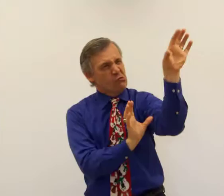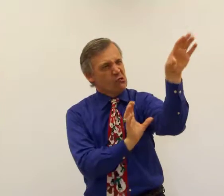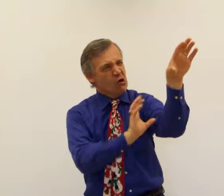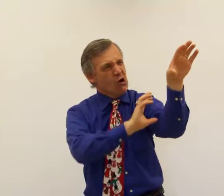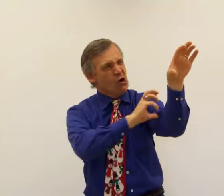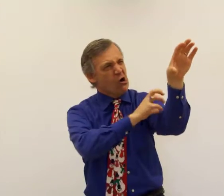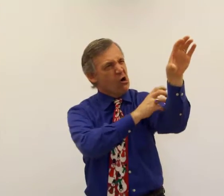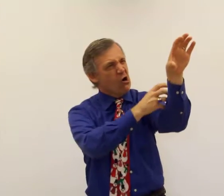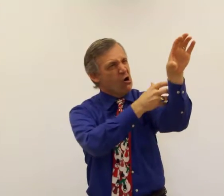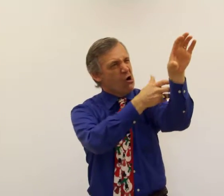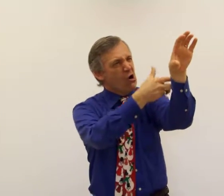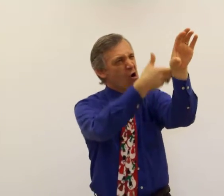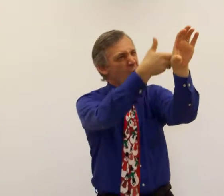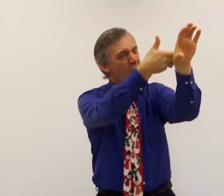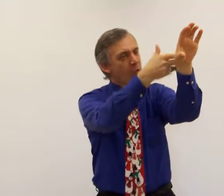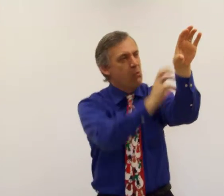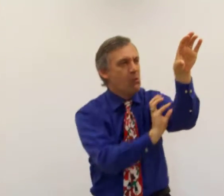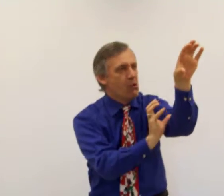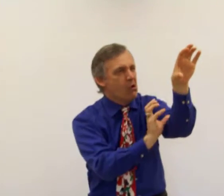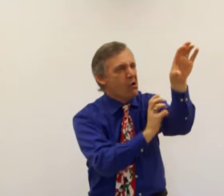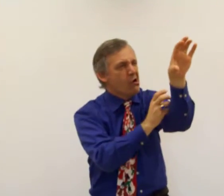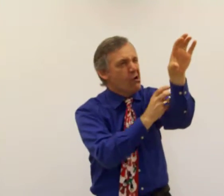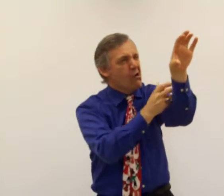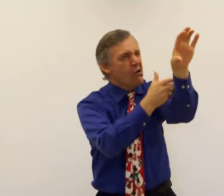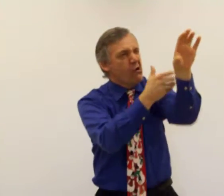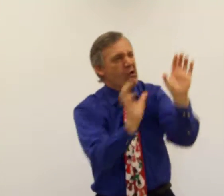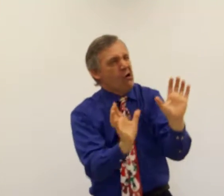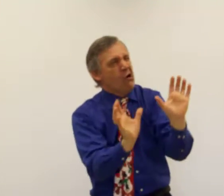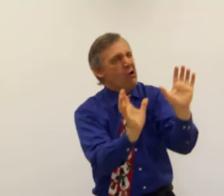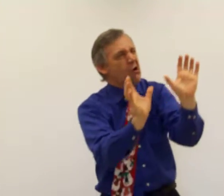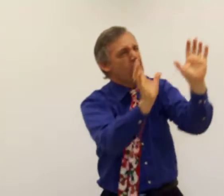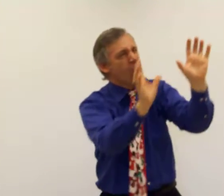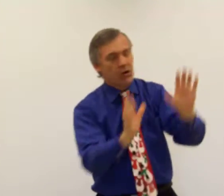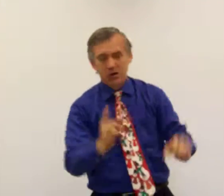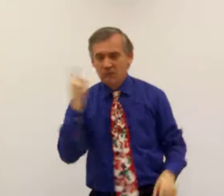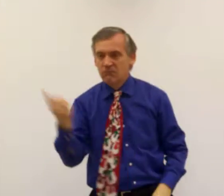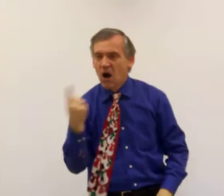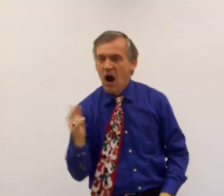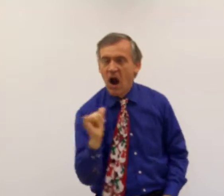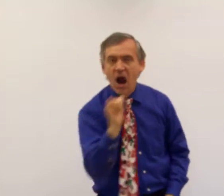Sisyphus sat down and knew not he was resting.